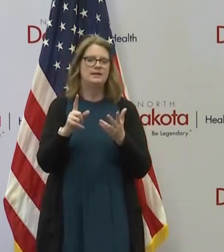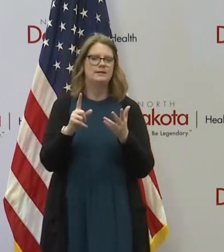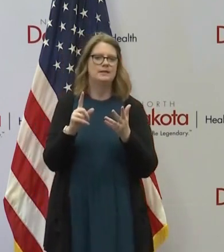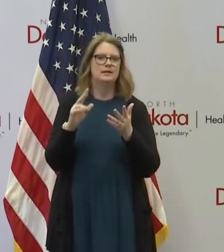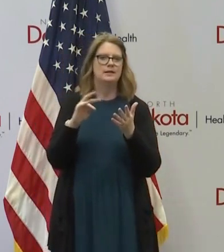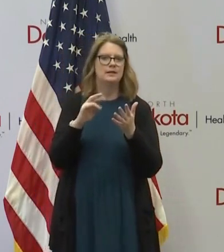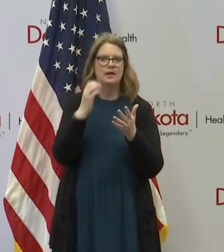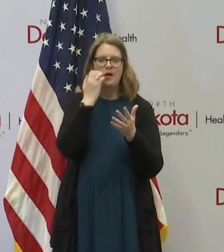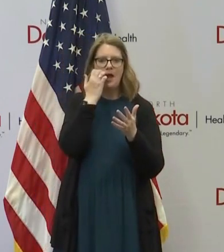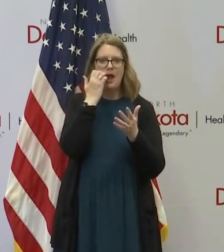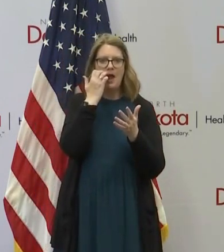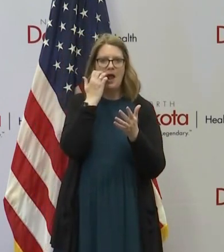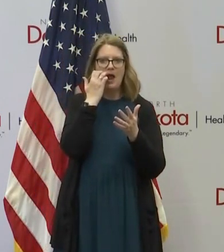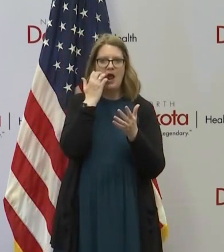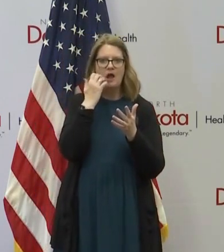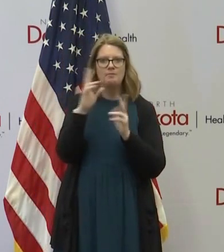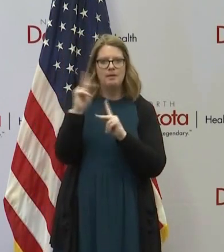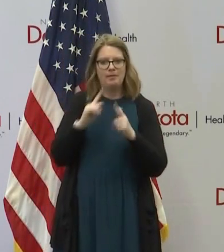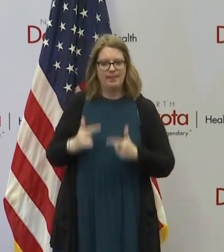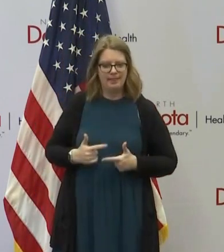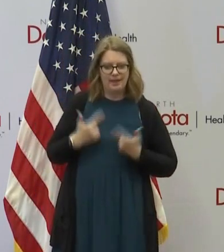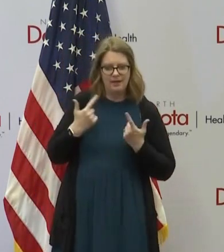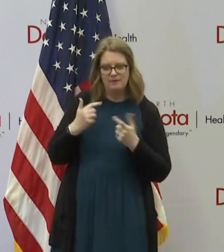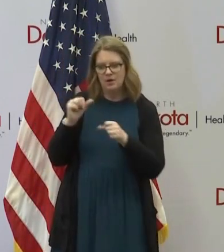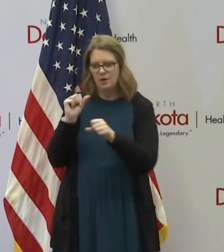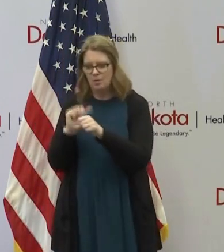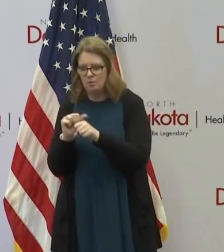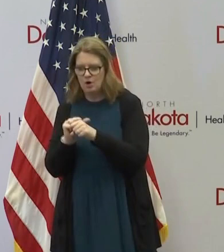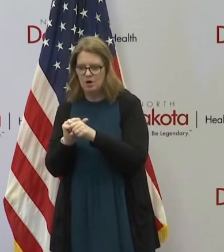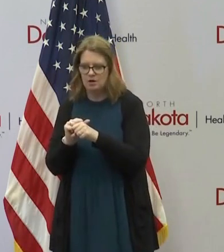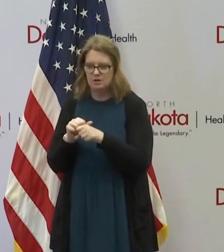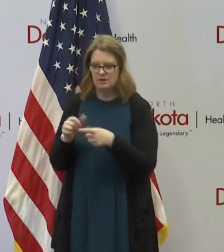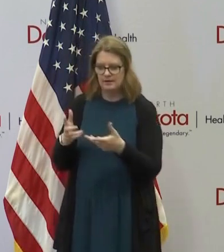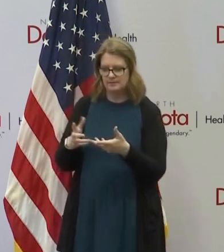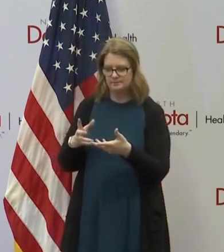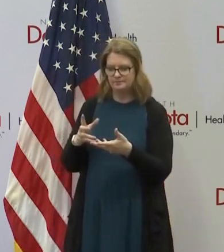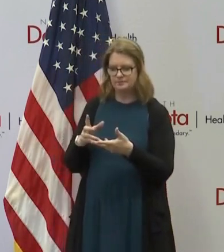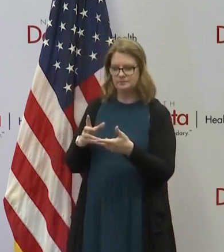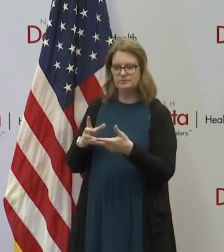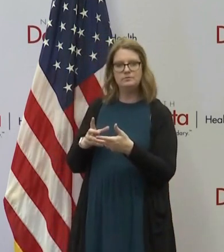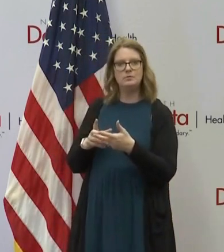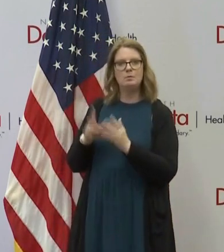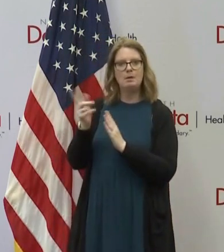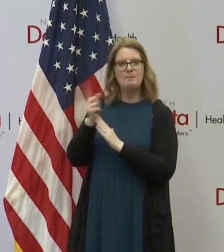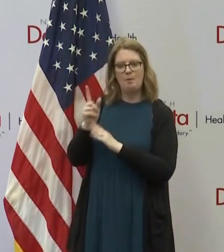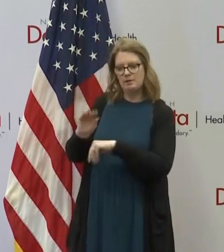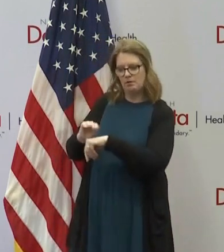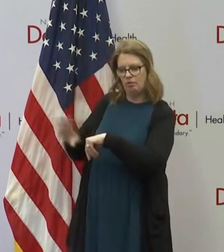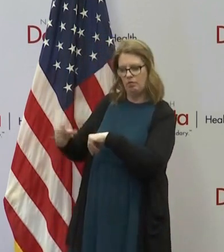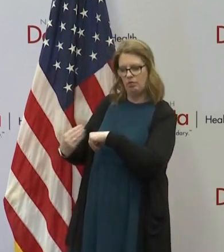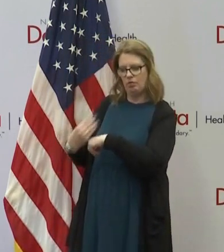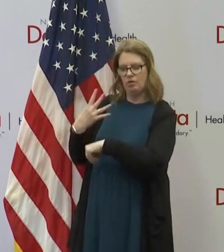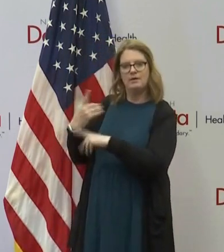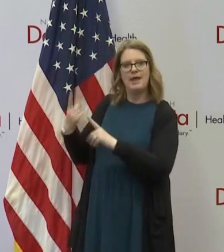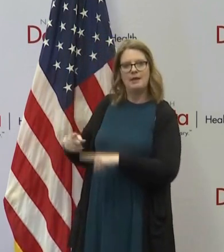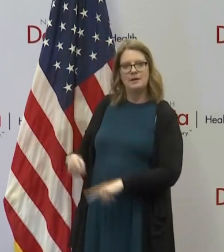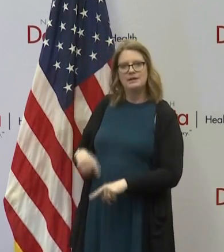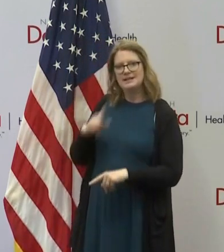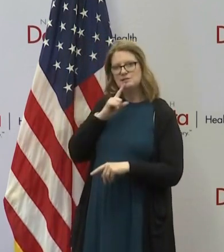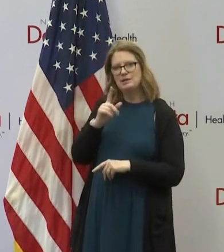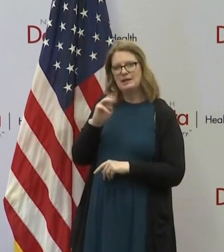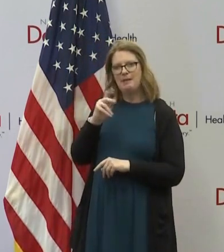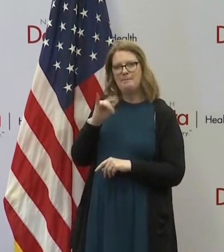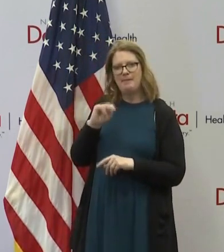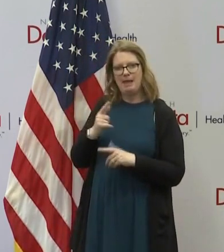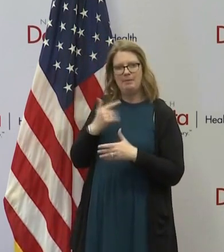where people live, where people work, where they might be where transmissible moments might be occurring. I mean, it's really a mapping